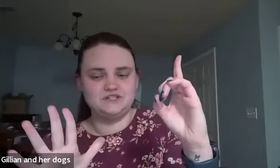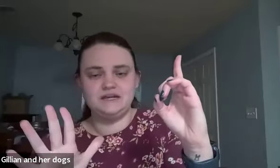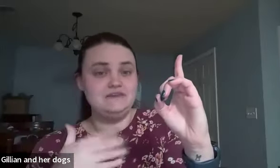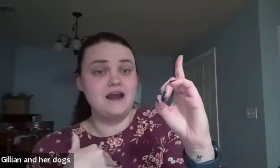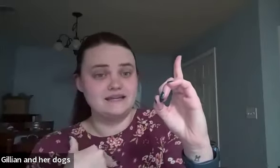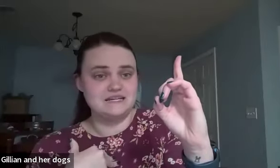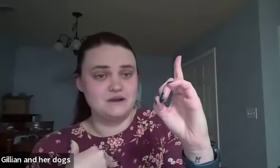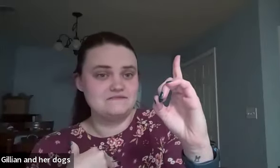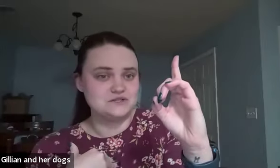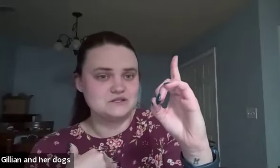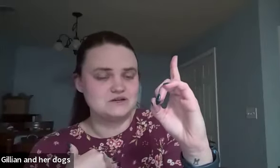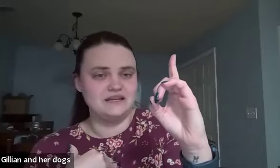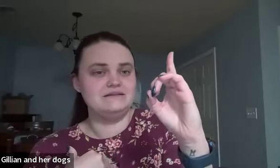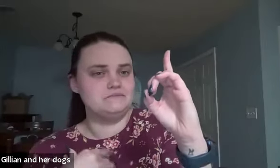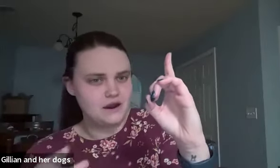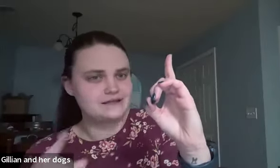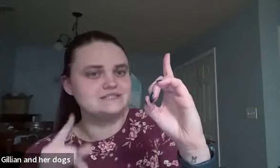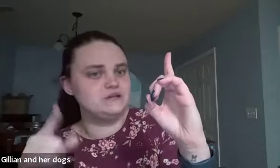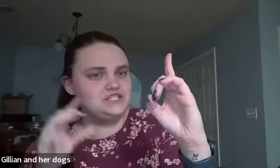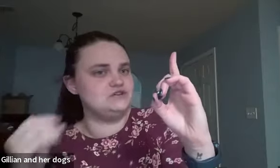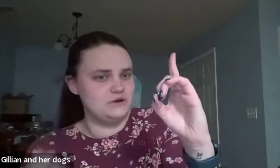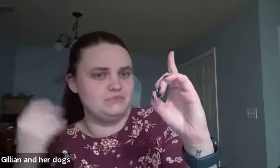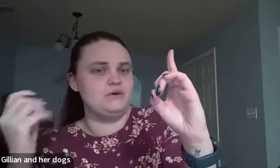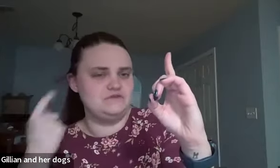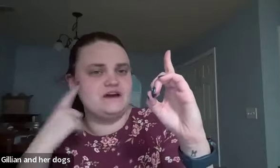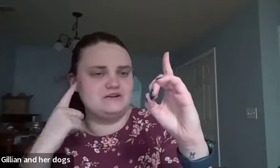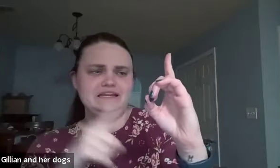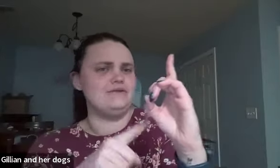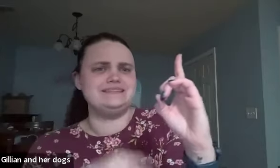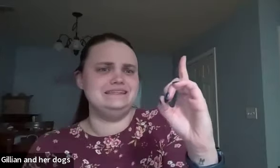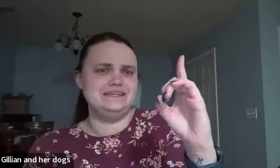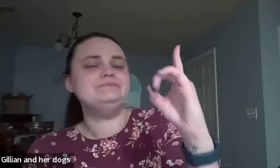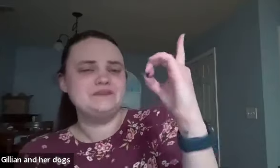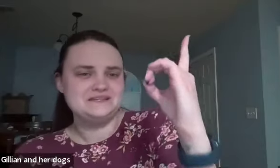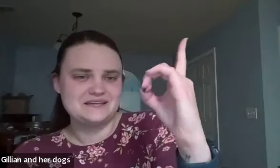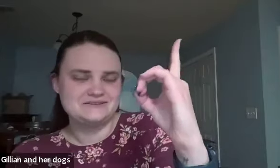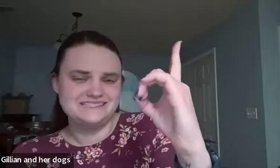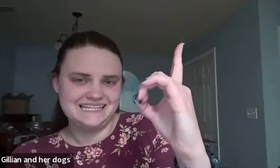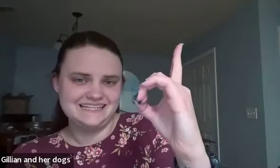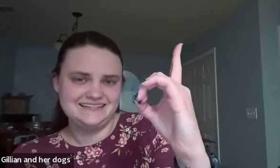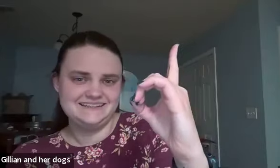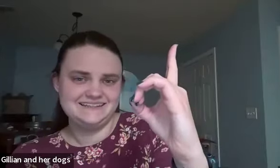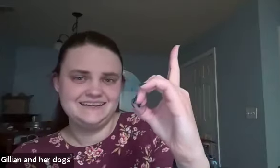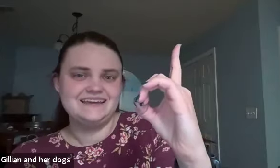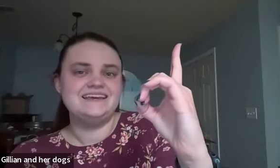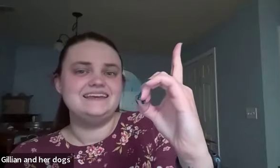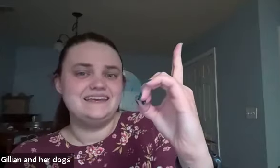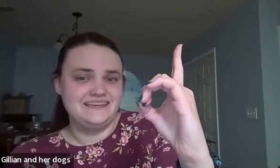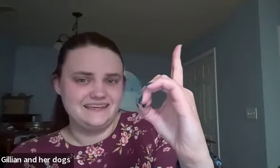will do it. Even I did it when I first was learning it. Practice will get you to where a point where you finally are like, no, that's a D. So D,